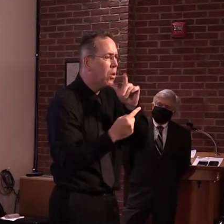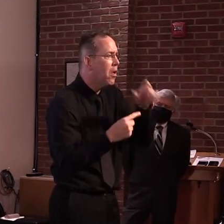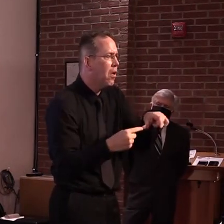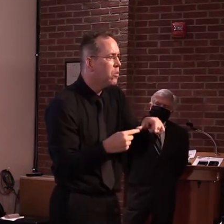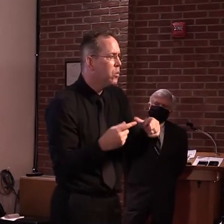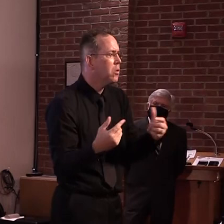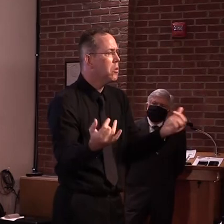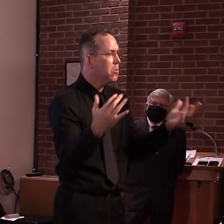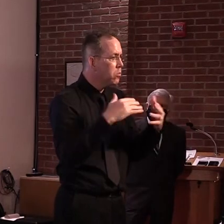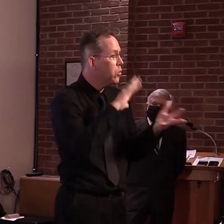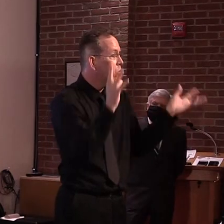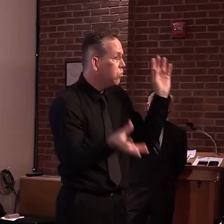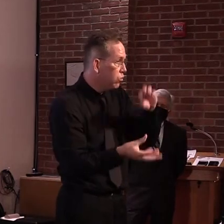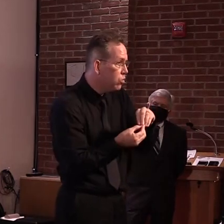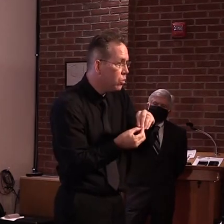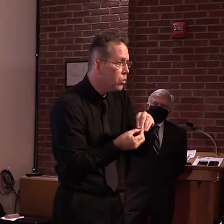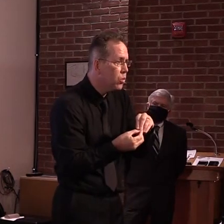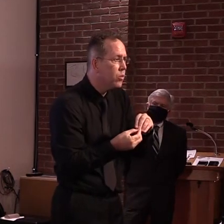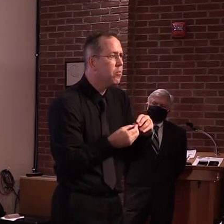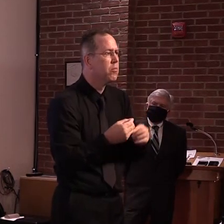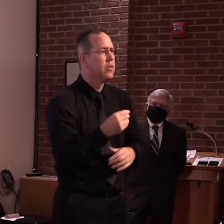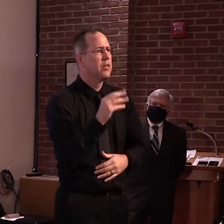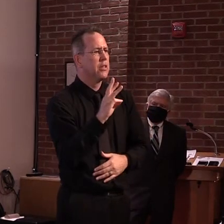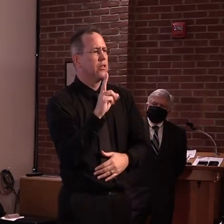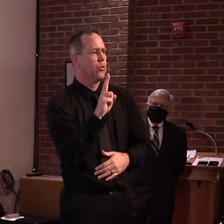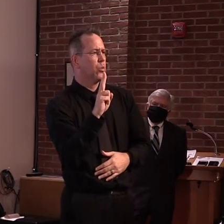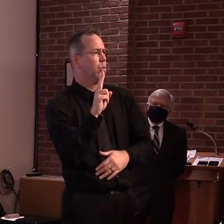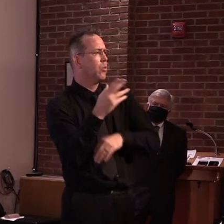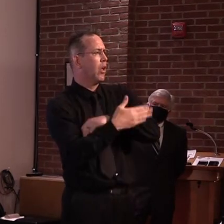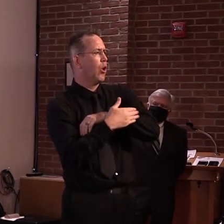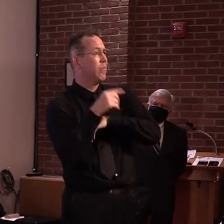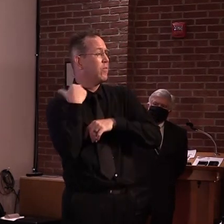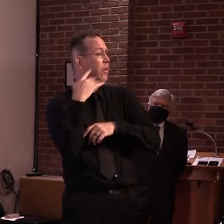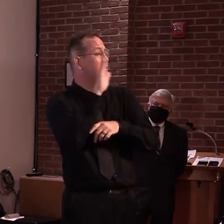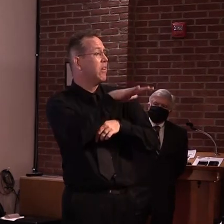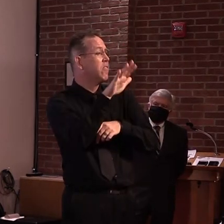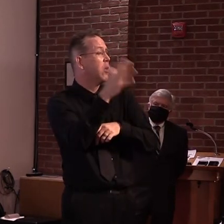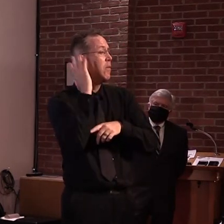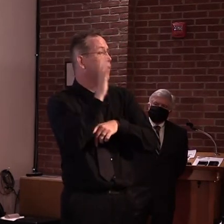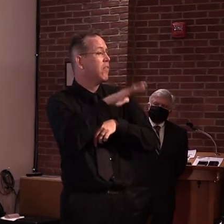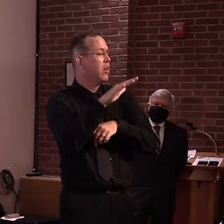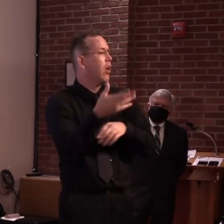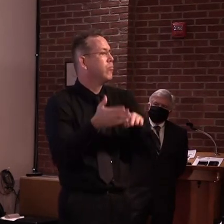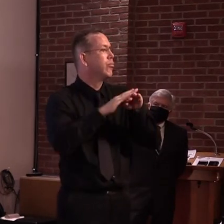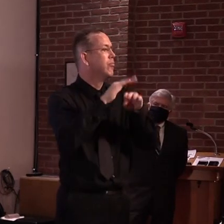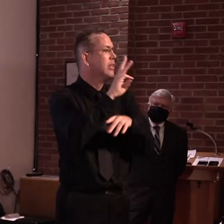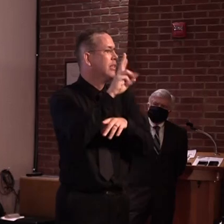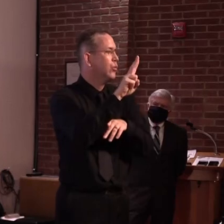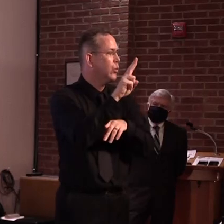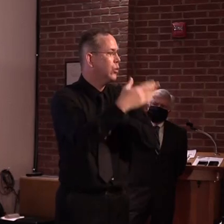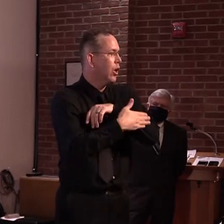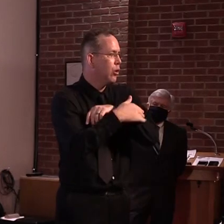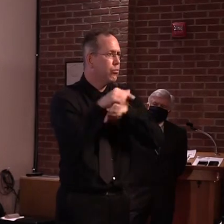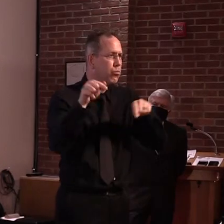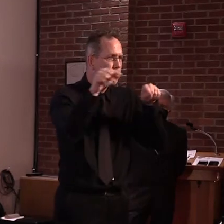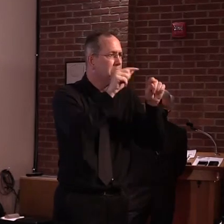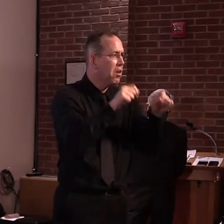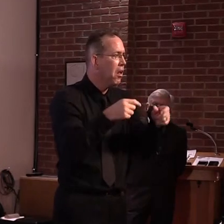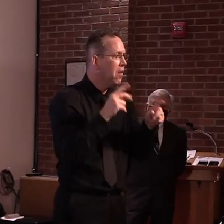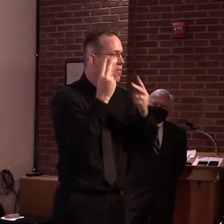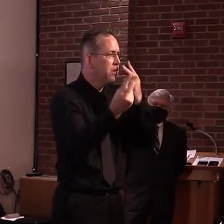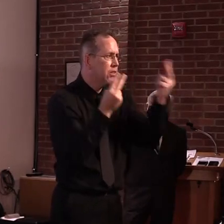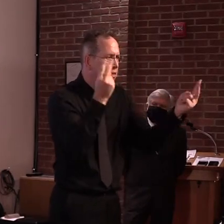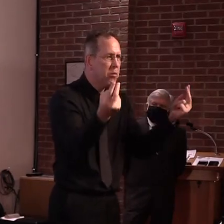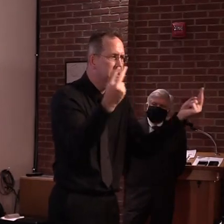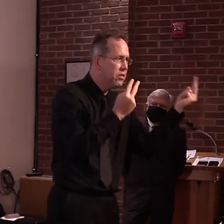million residents no longer subject to Vermont's quarantine. Further, we also saw 9 counties move from red to yellow in the